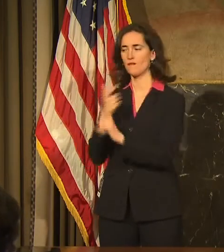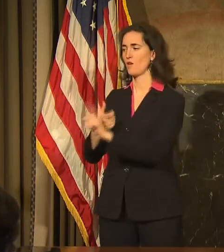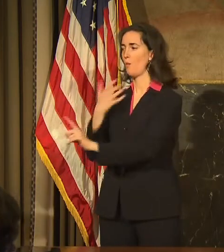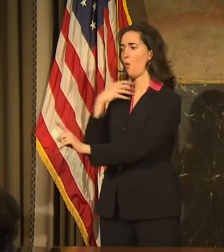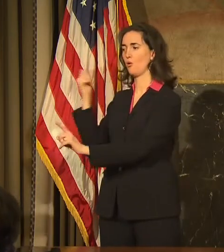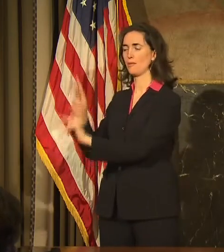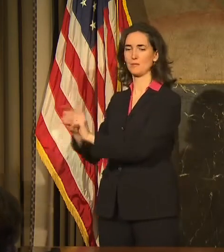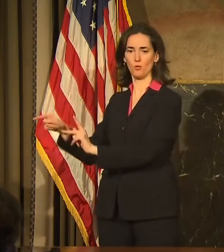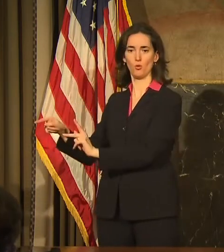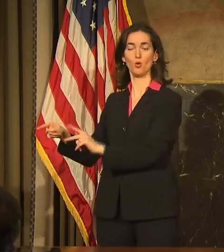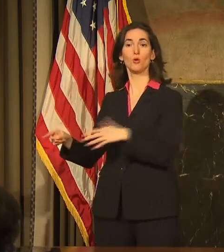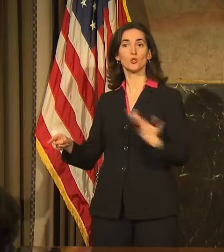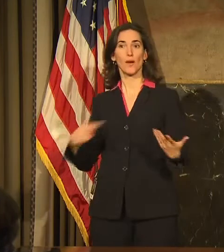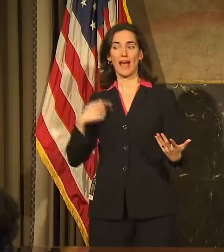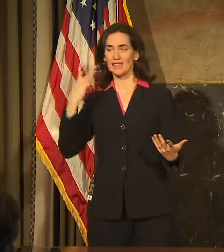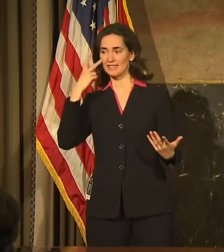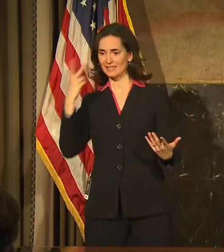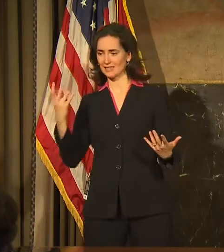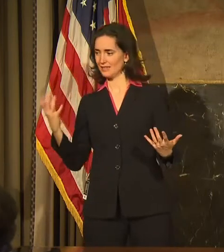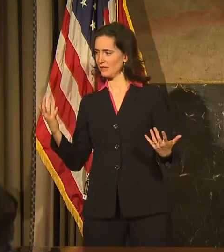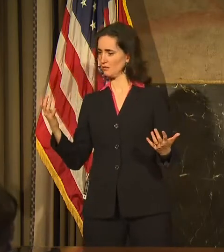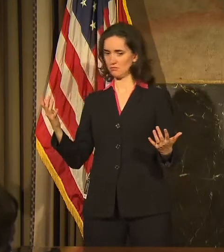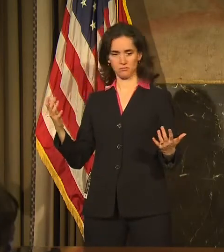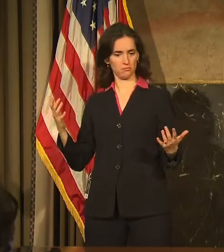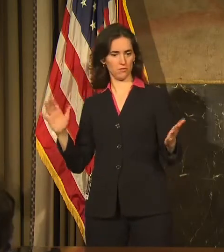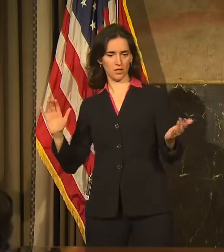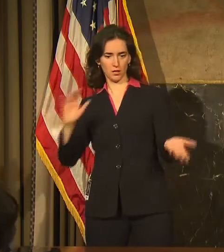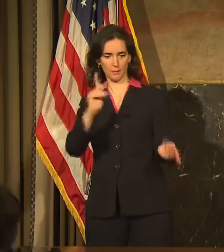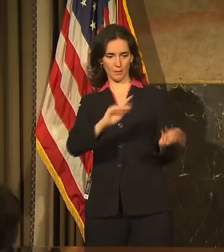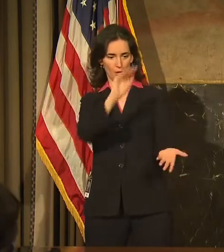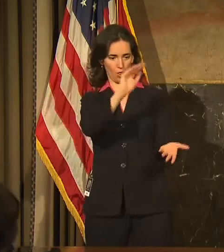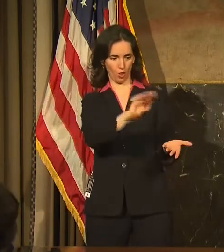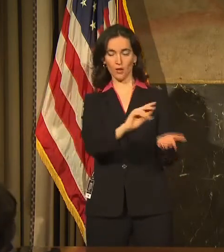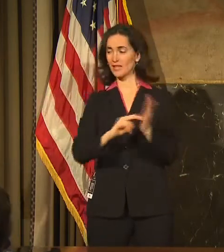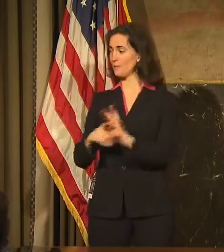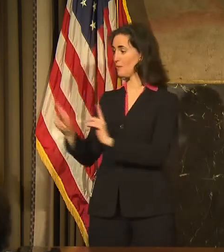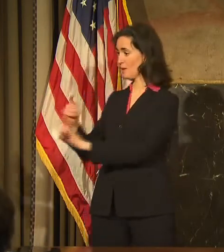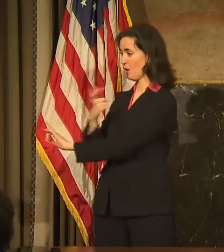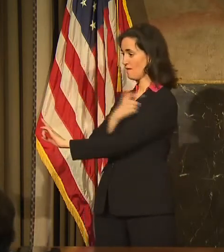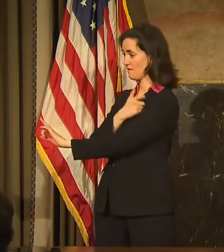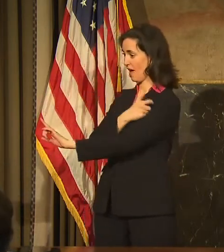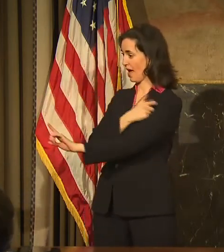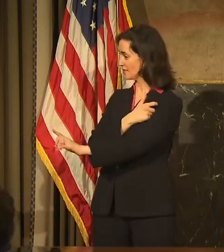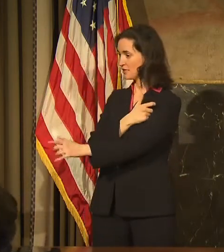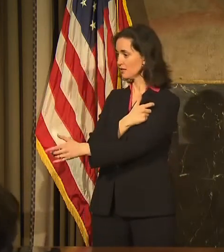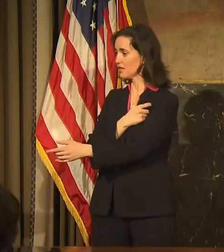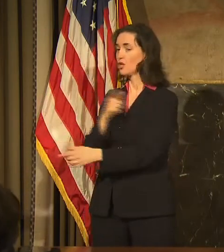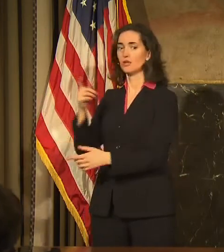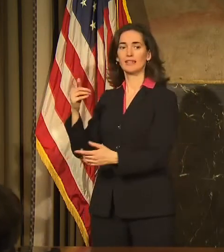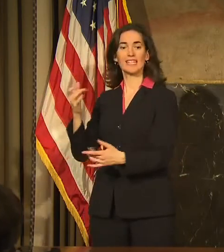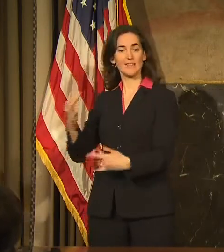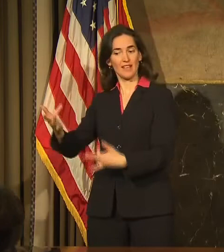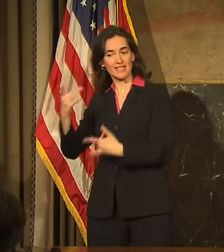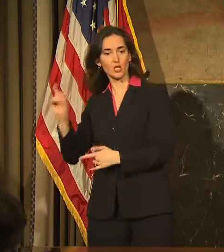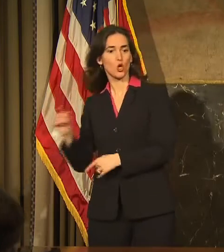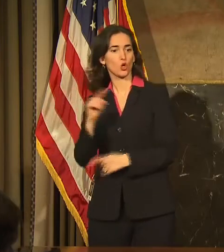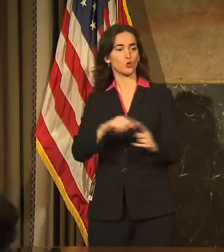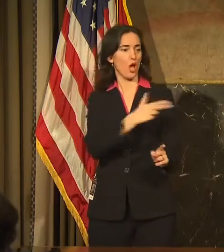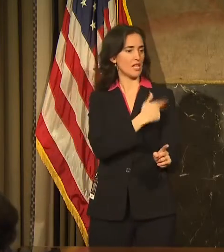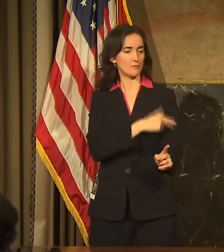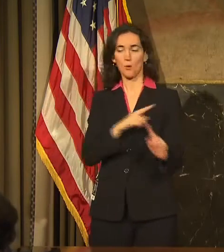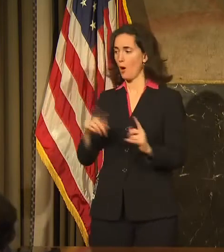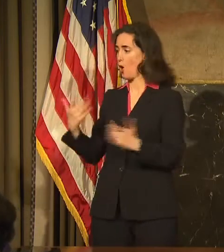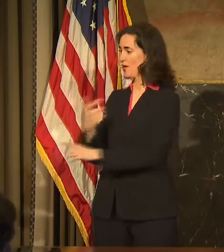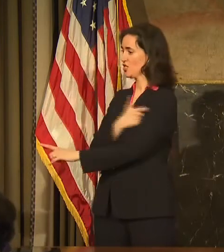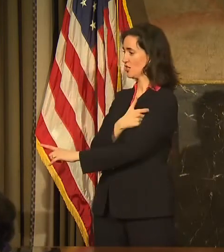to see, these folks who might have otherwise ended up in the hospital, but for the vaccine. Do you think that's making a dent on our COVID numbers?